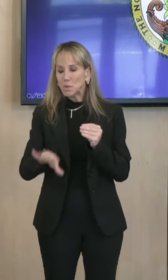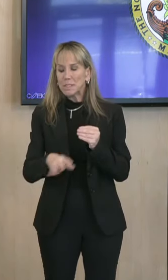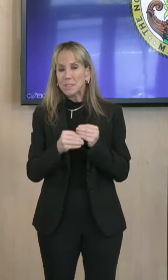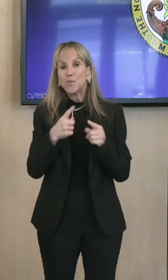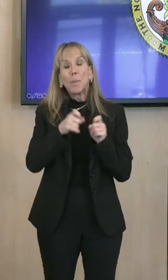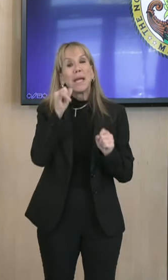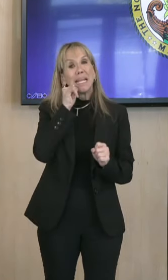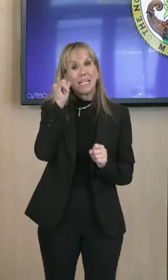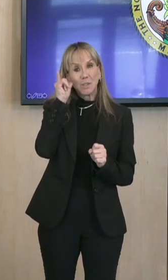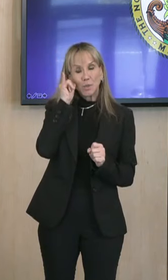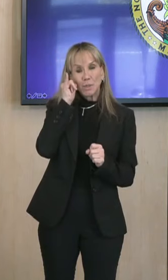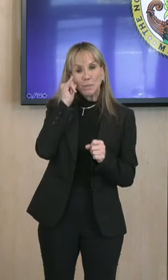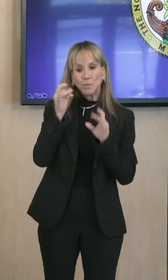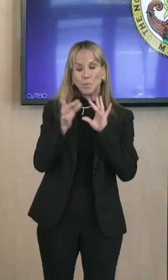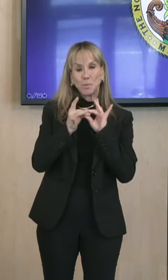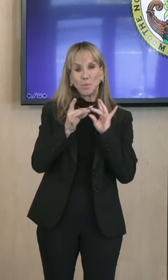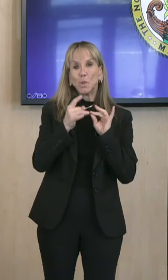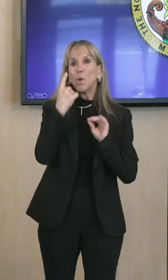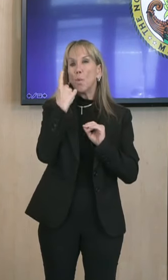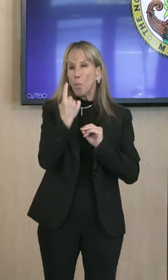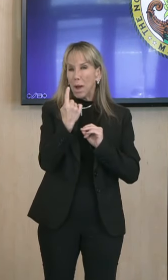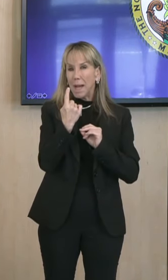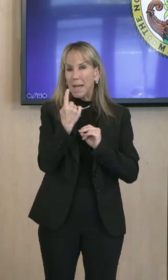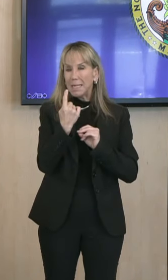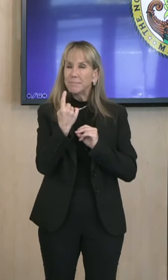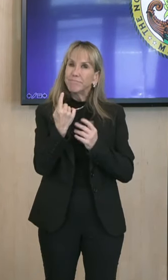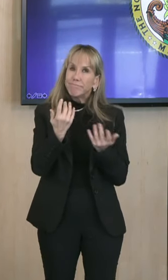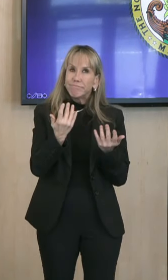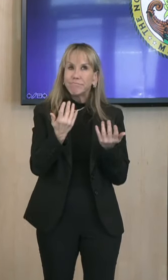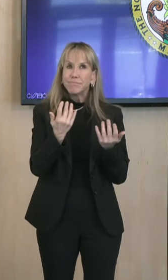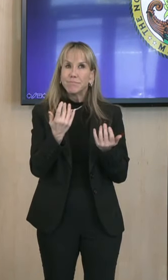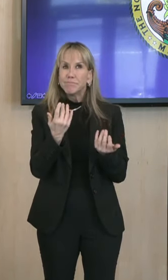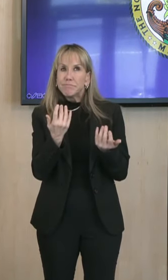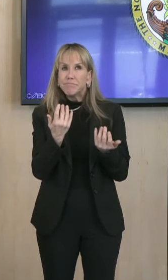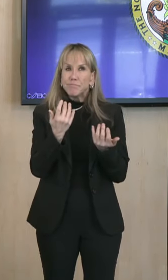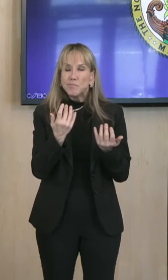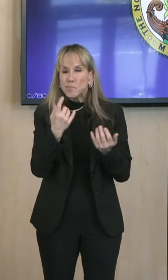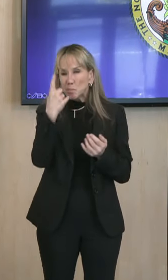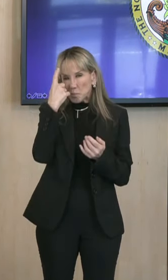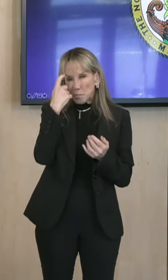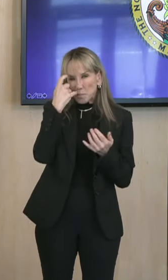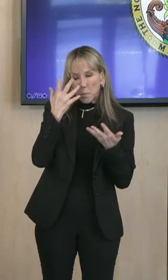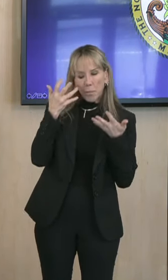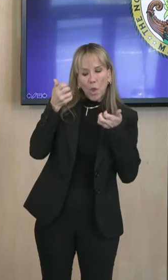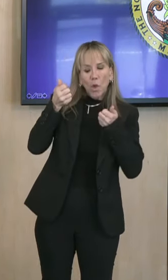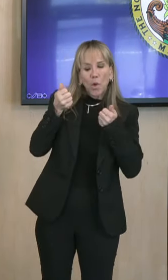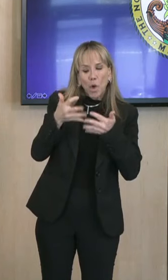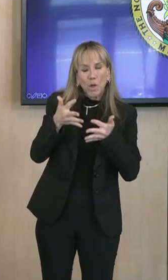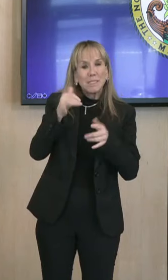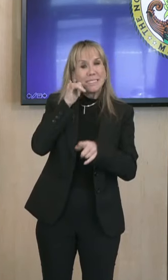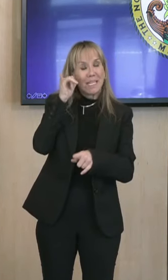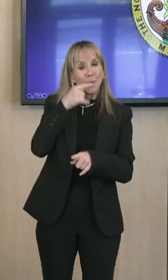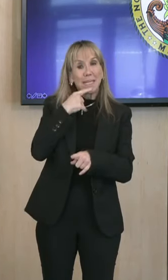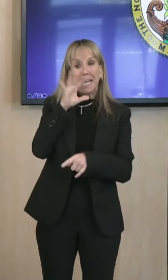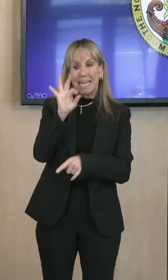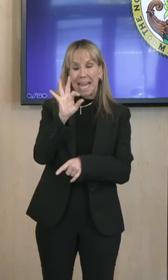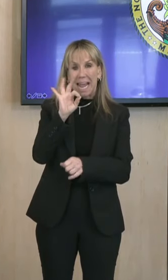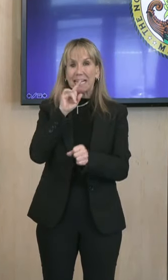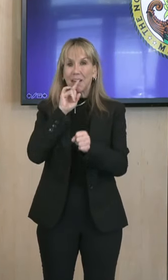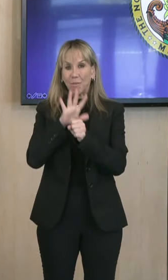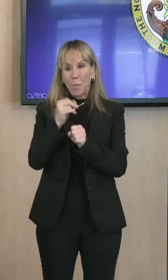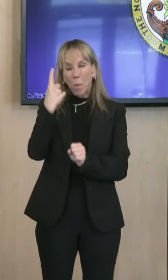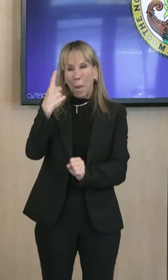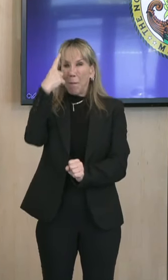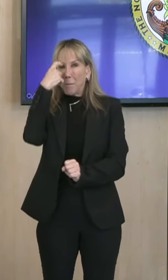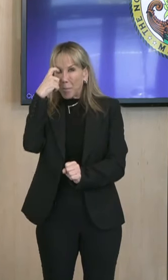have reclassified one of the probable causes. Yesterday we reported 9 confirmed plus 1